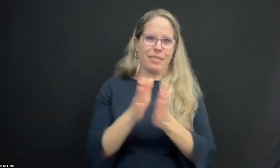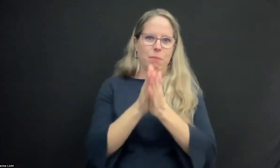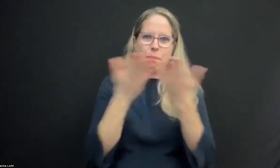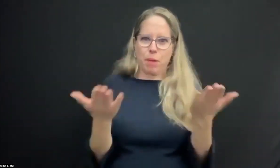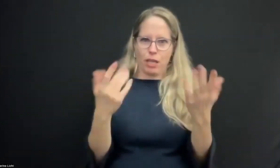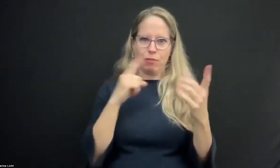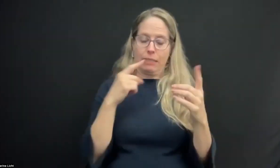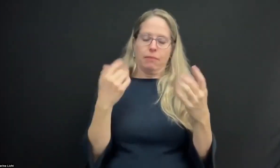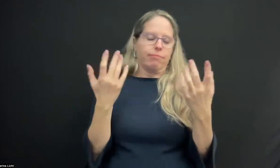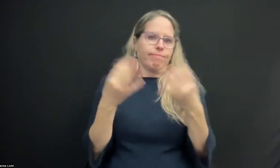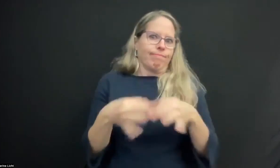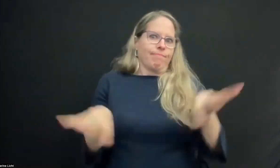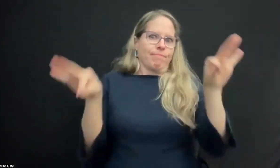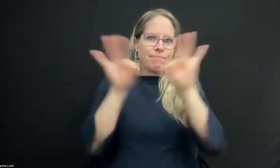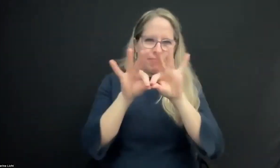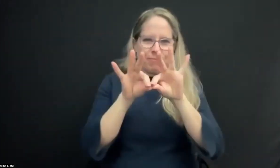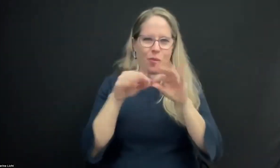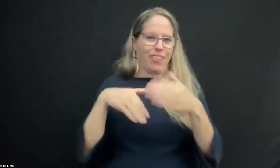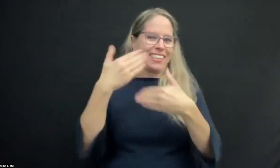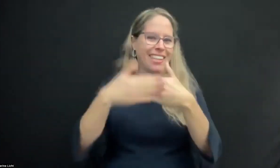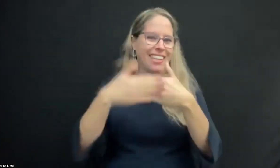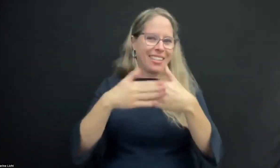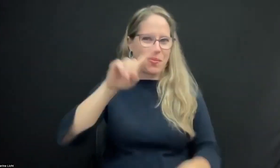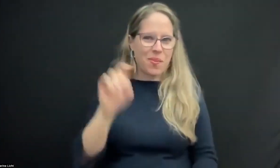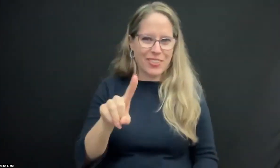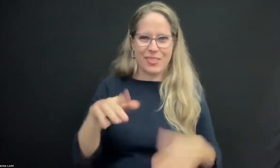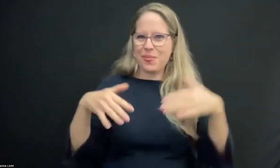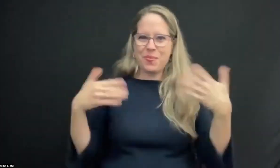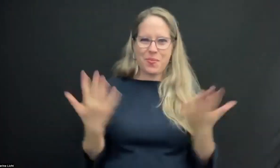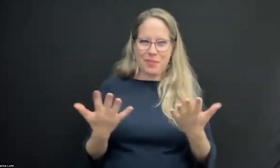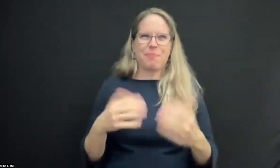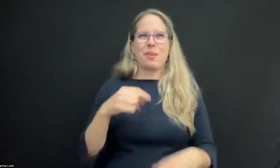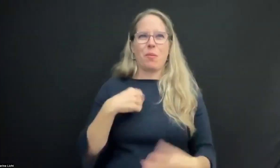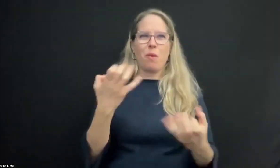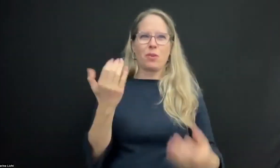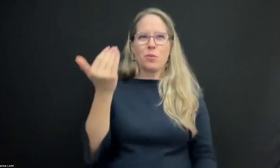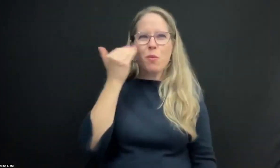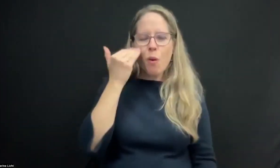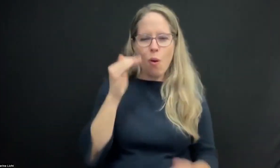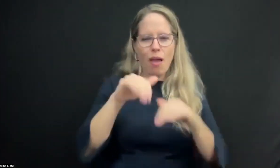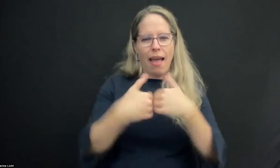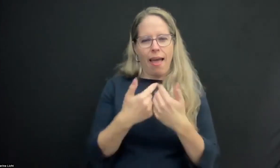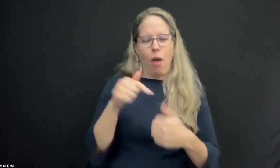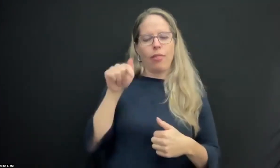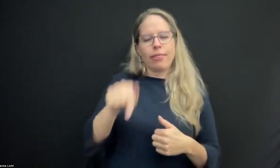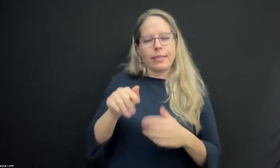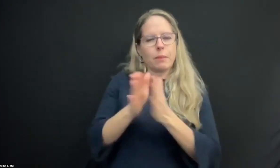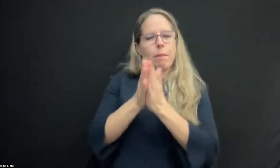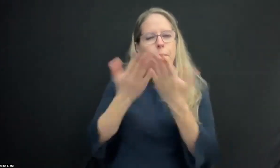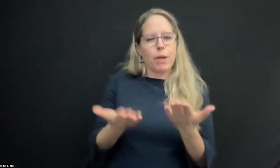for writing it. It's really invaluable. My next question is, how can